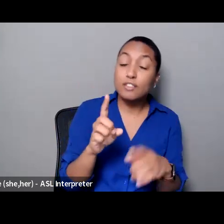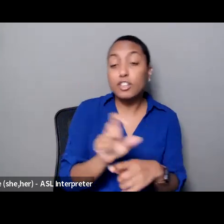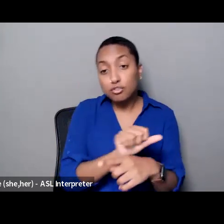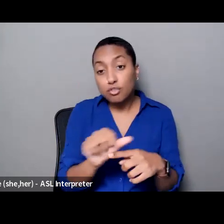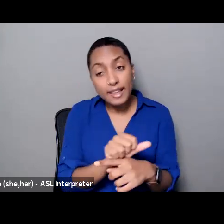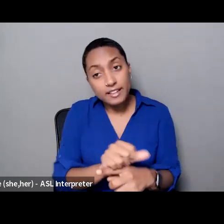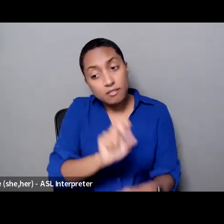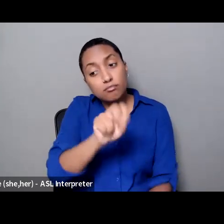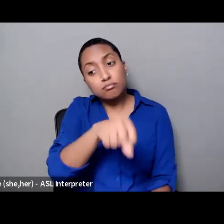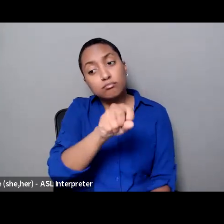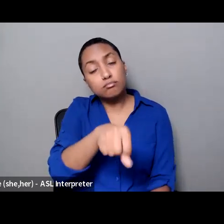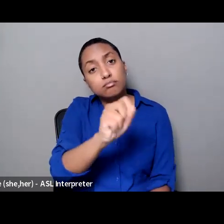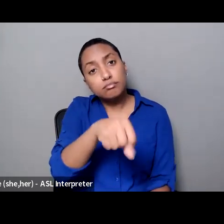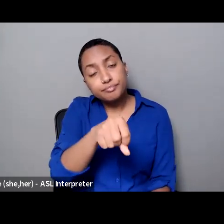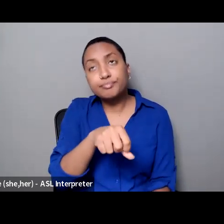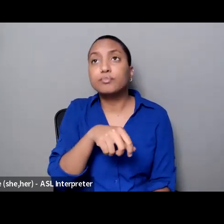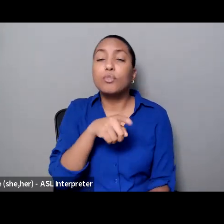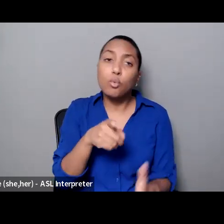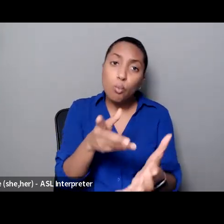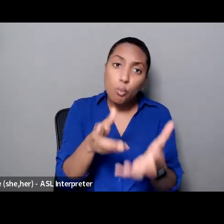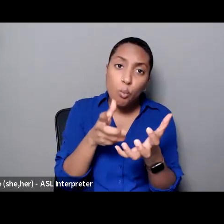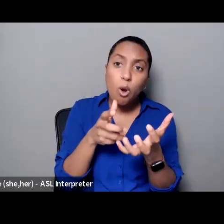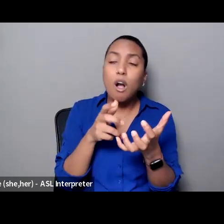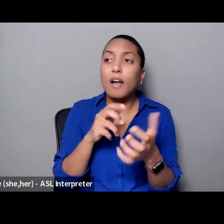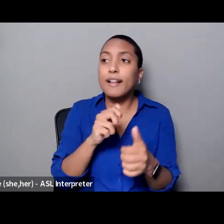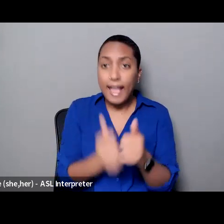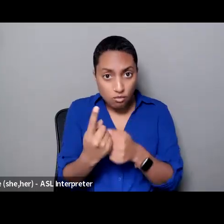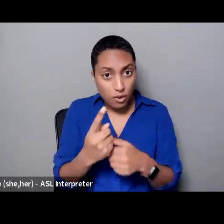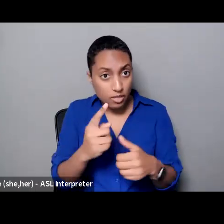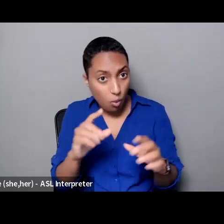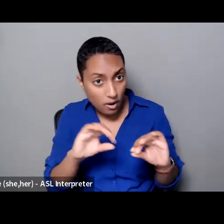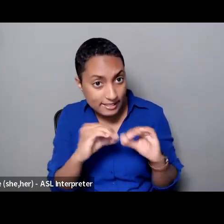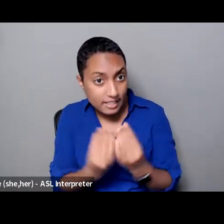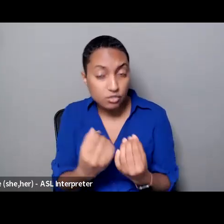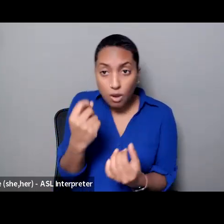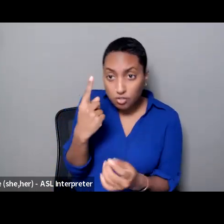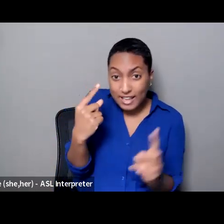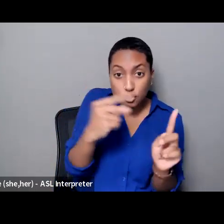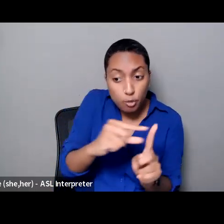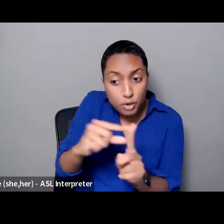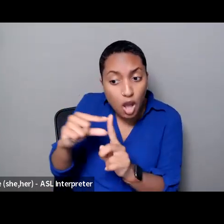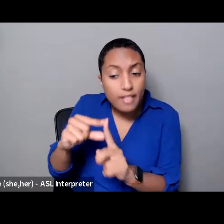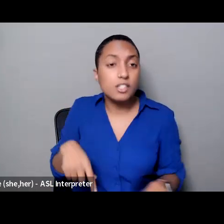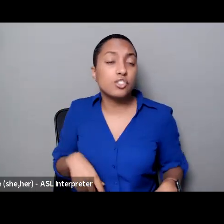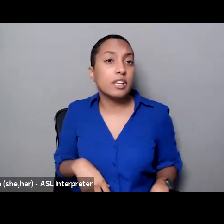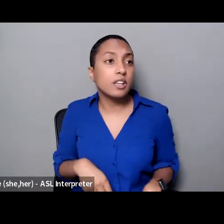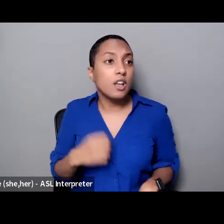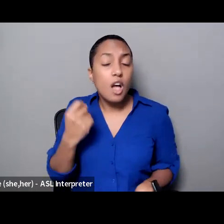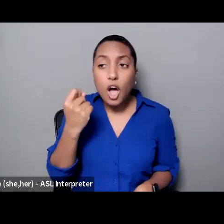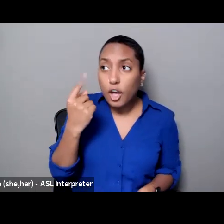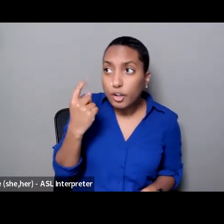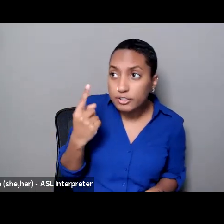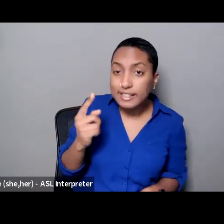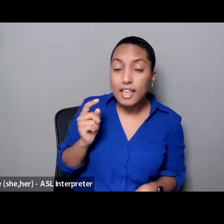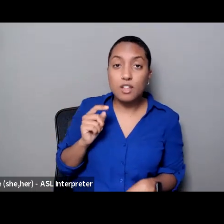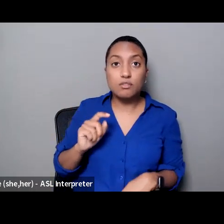you want everyone in your organization to understand terminology, to understand where we're going, to even allow them to